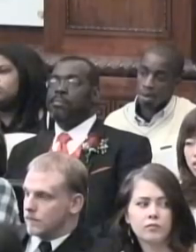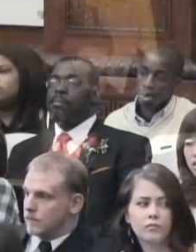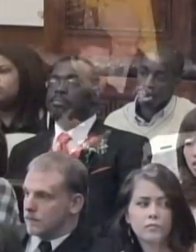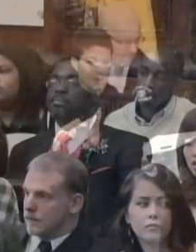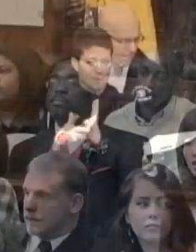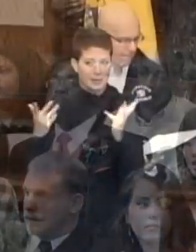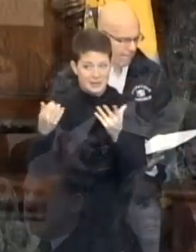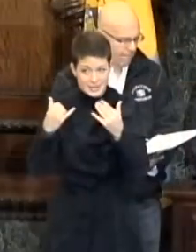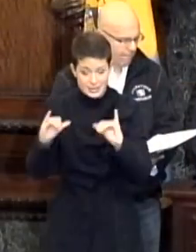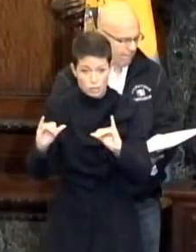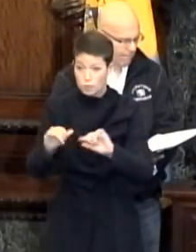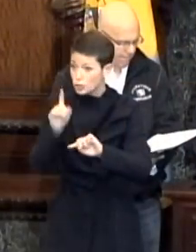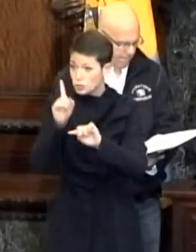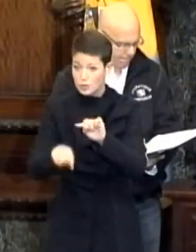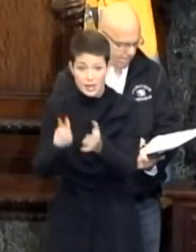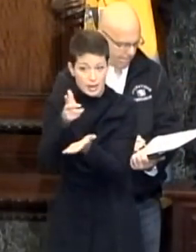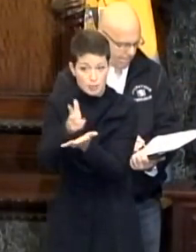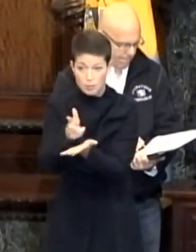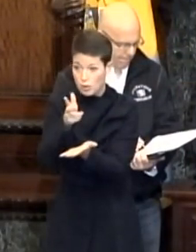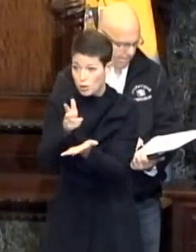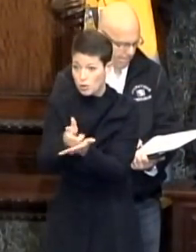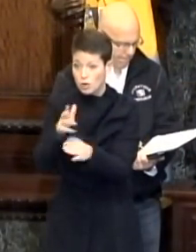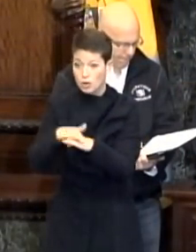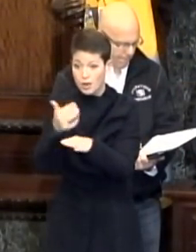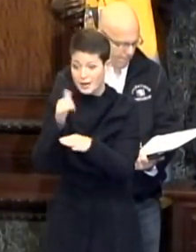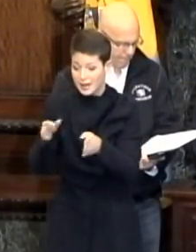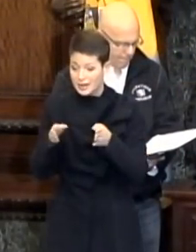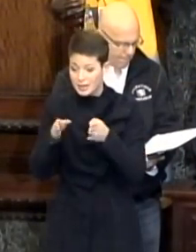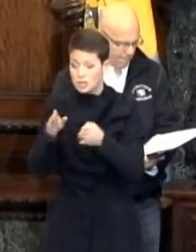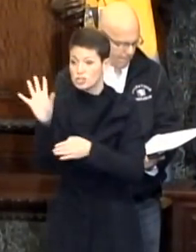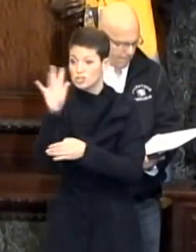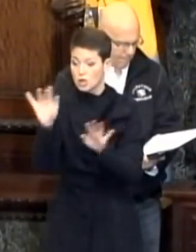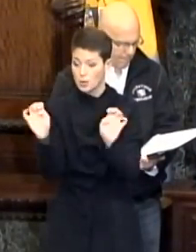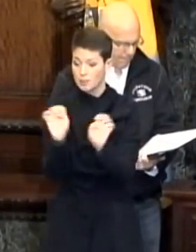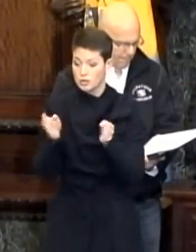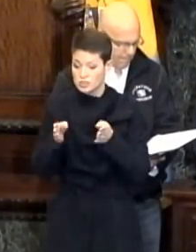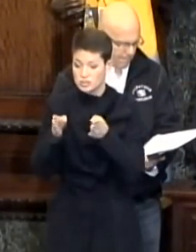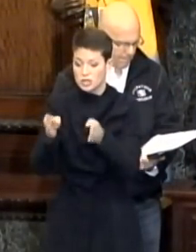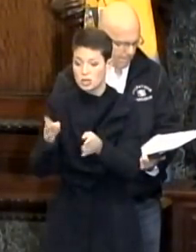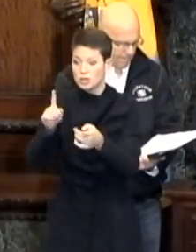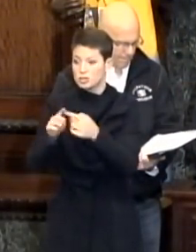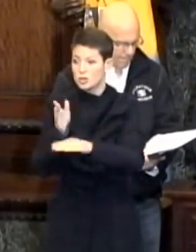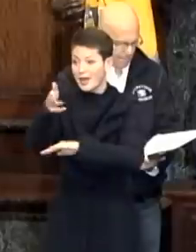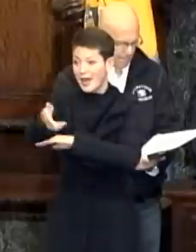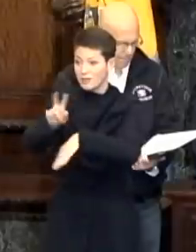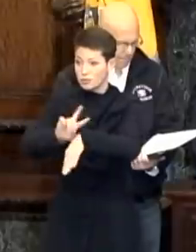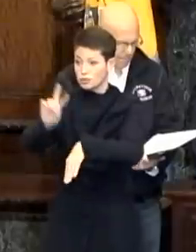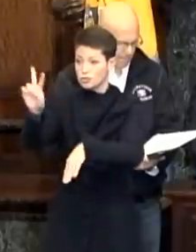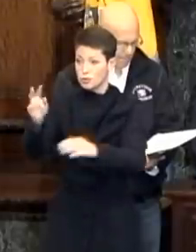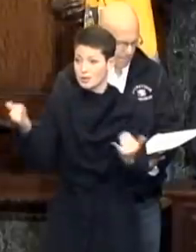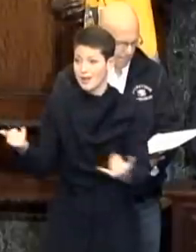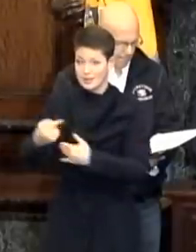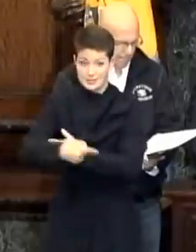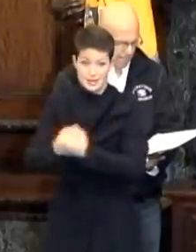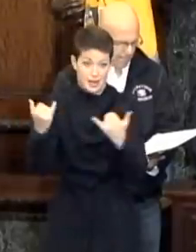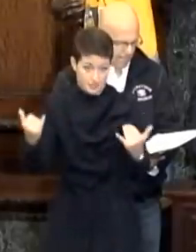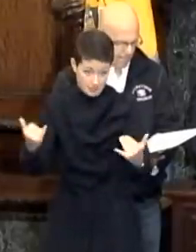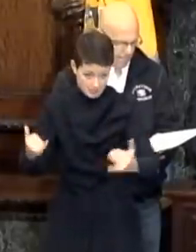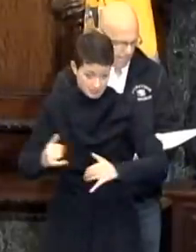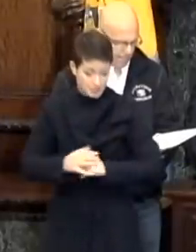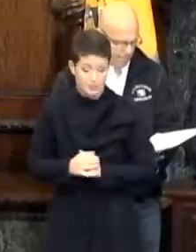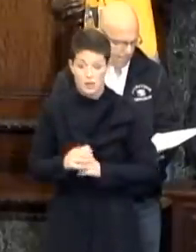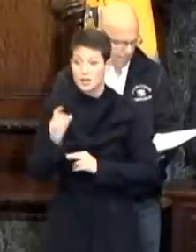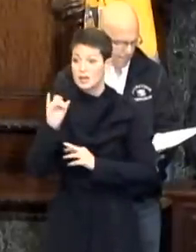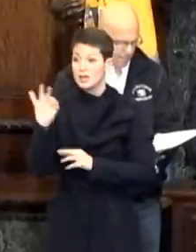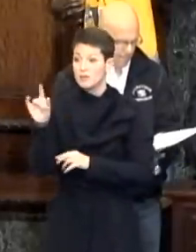means still, you cannot park your car on a snow emergency route until after 2 p.m. today. If